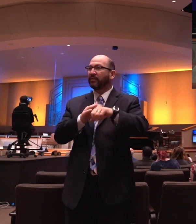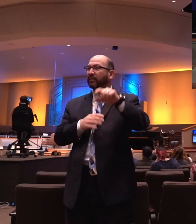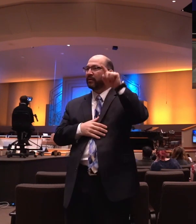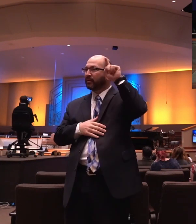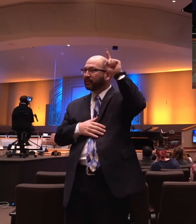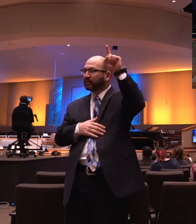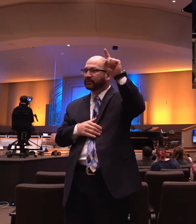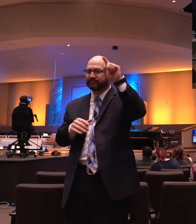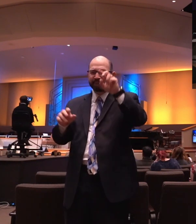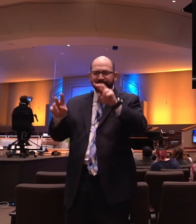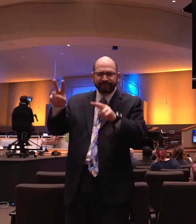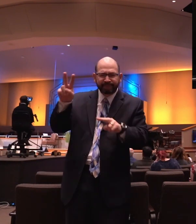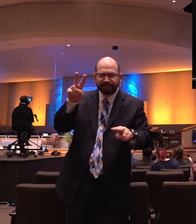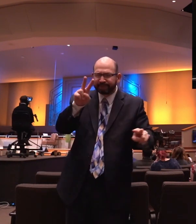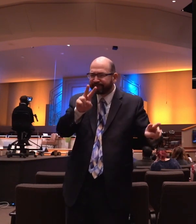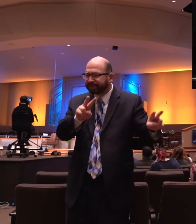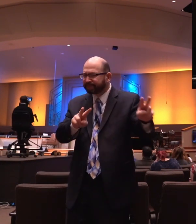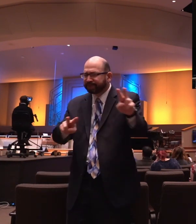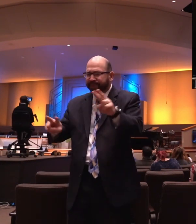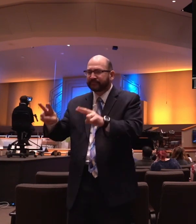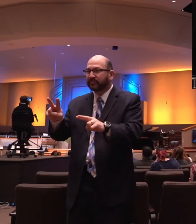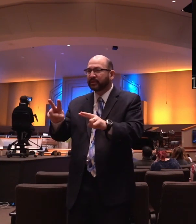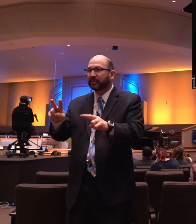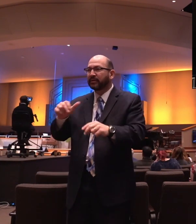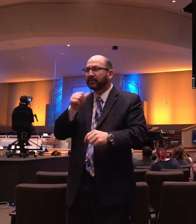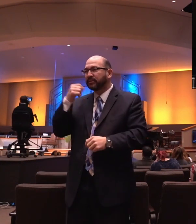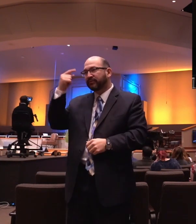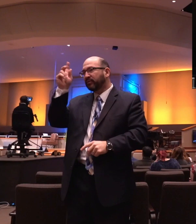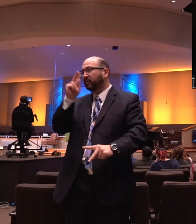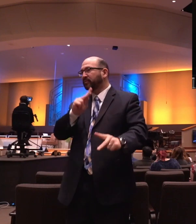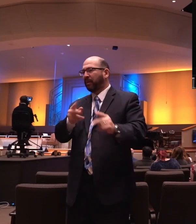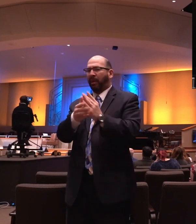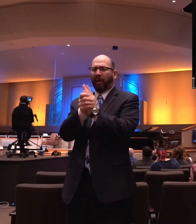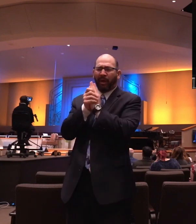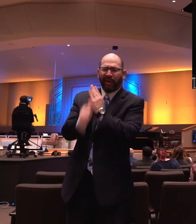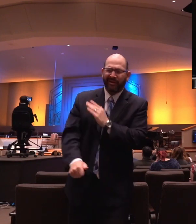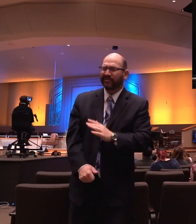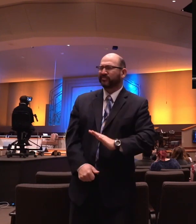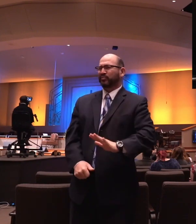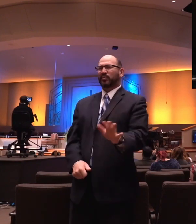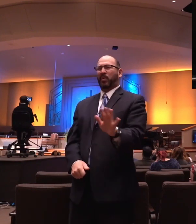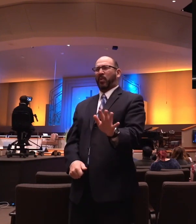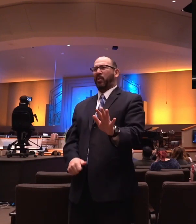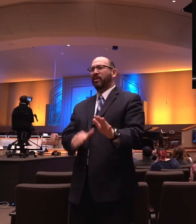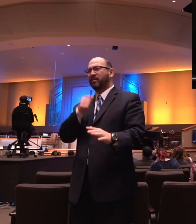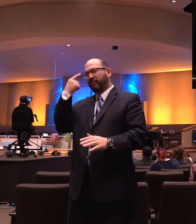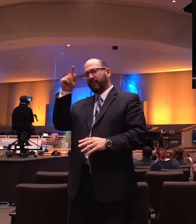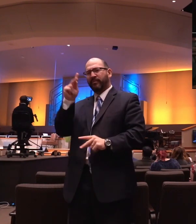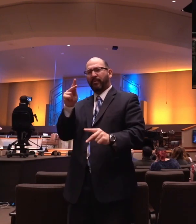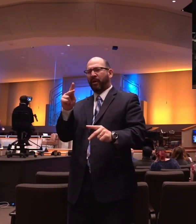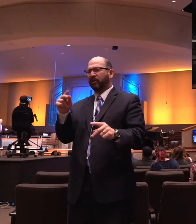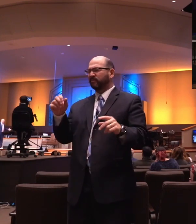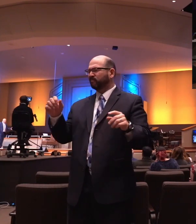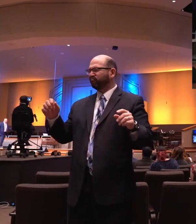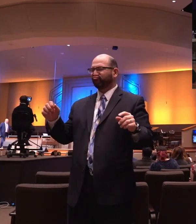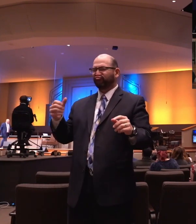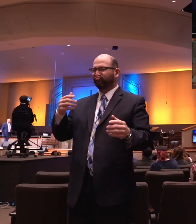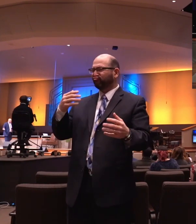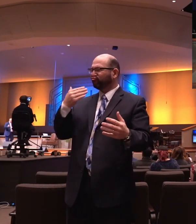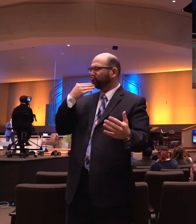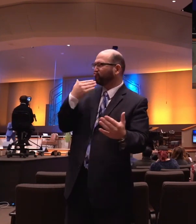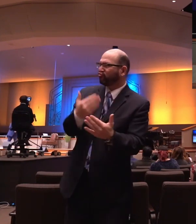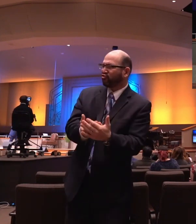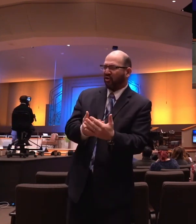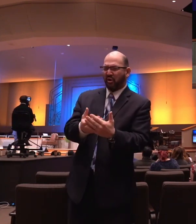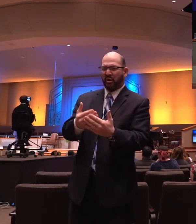is looking everywhere, not for people who have great abilities, not for people who are talented, not for people who